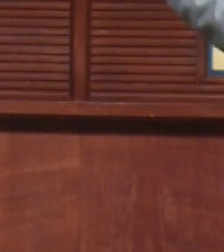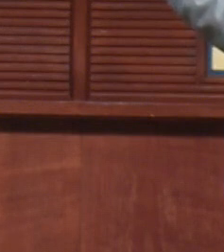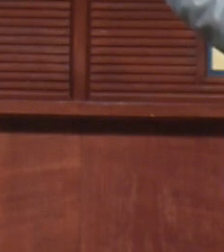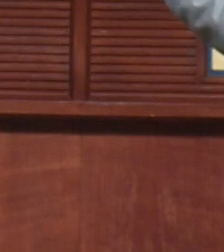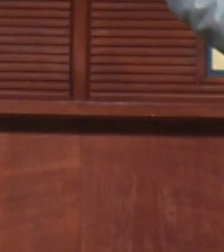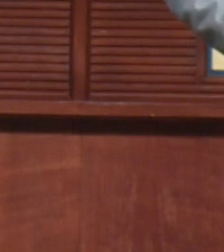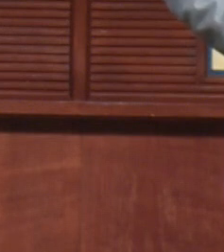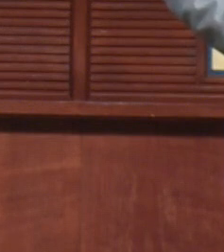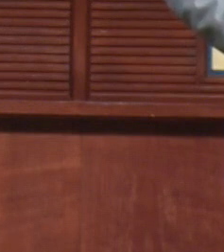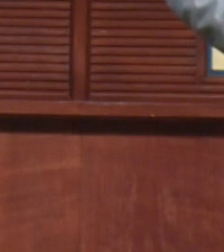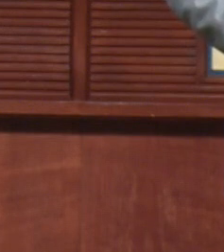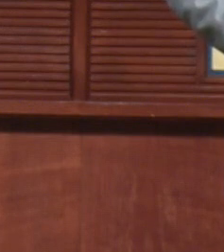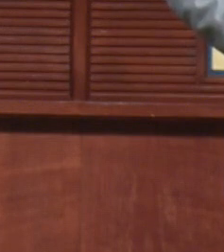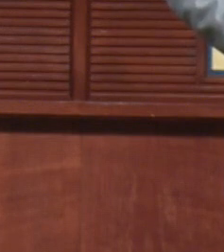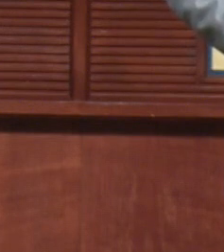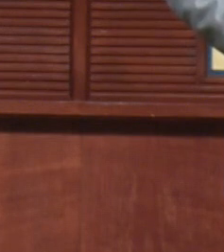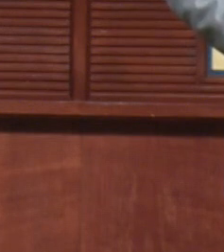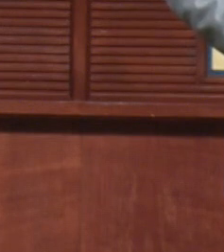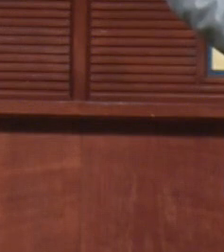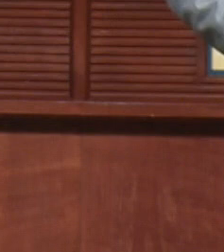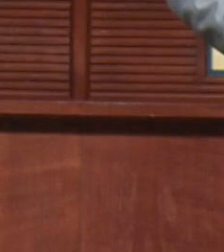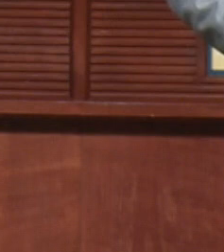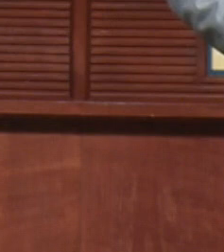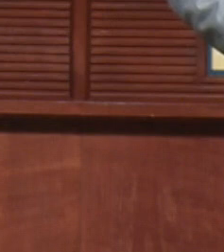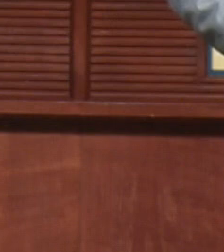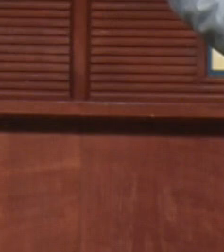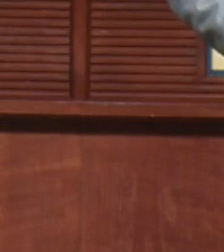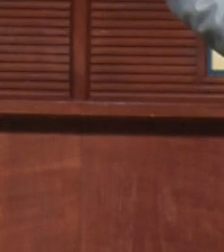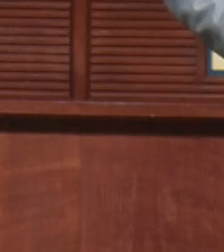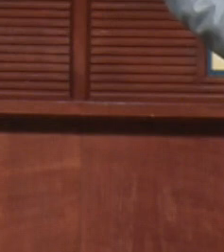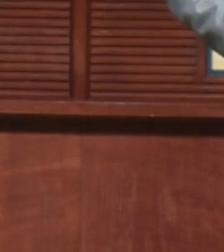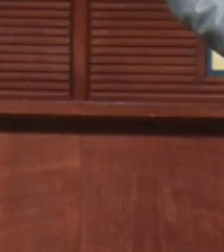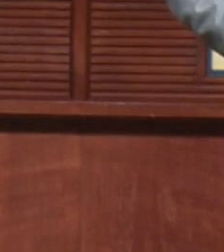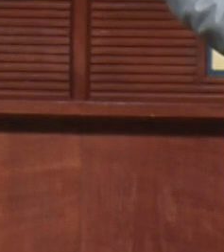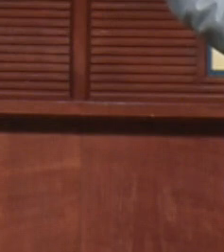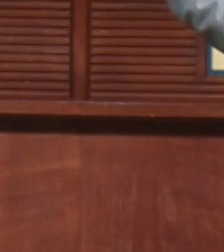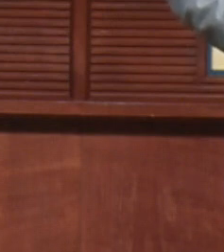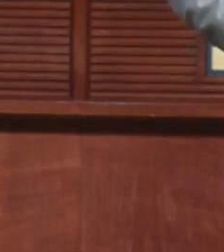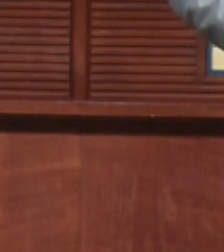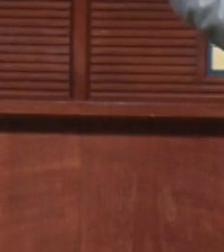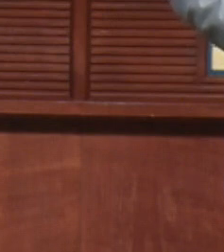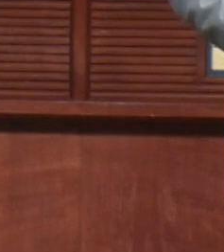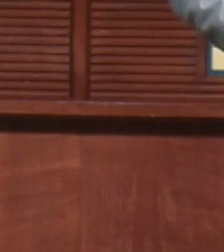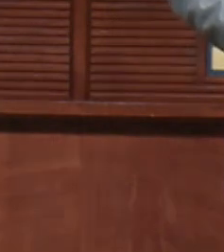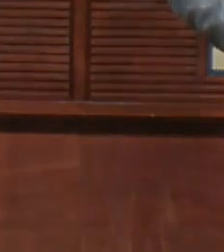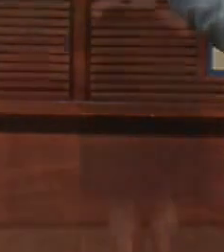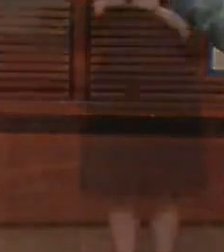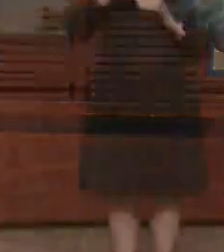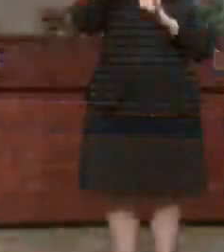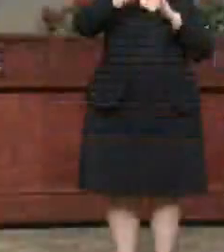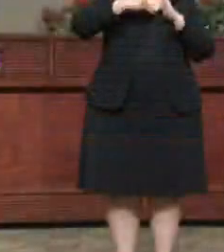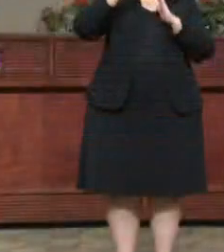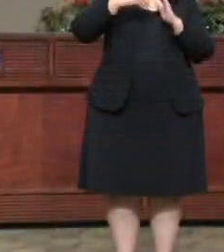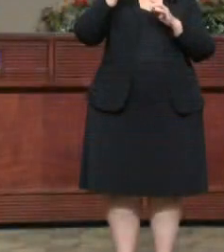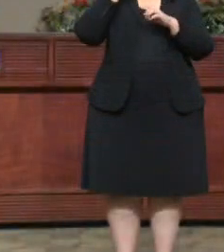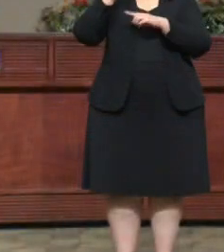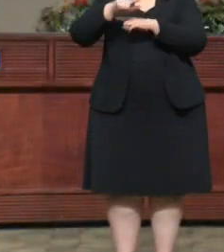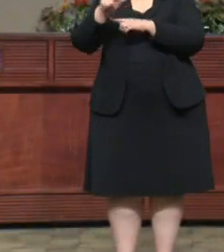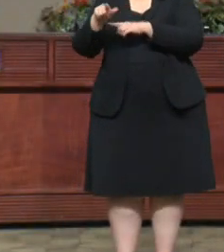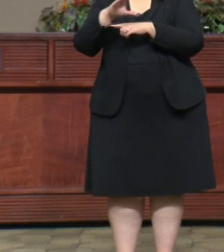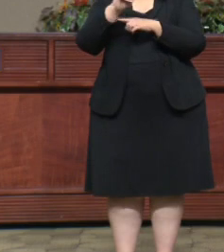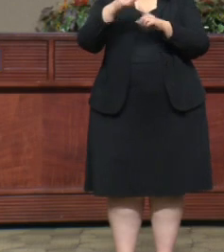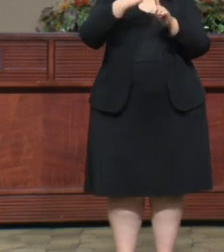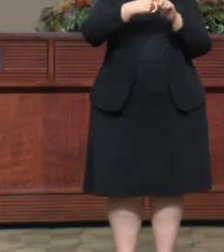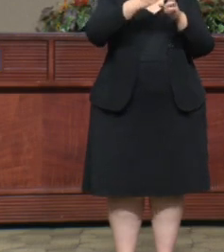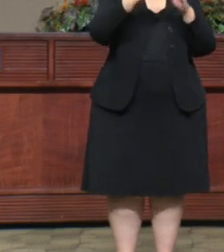Now let's talk about our eviction diversion program. We are still accepting applications from landlords and